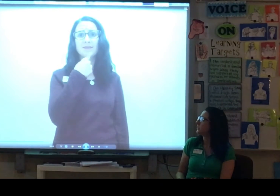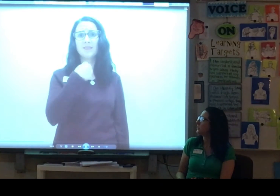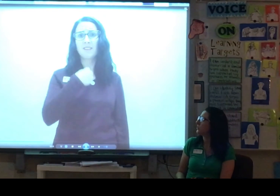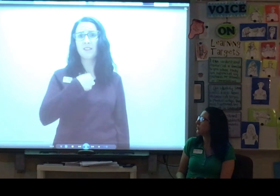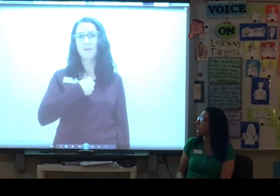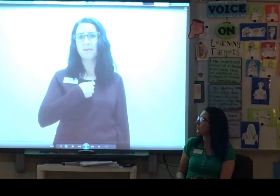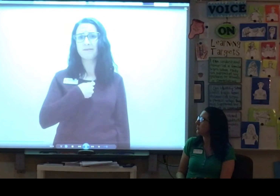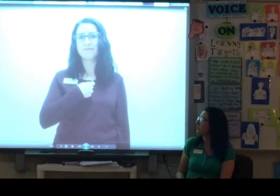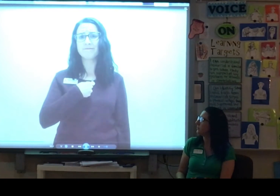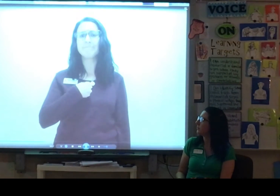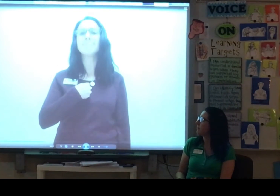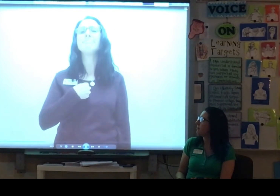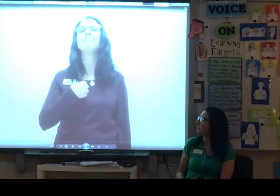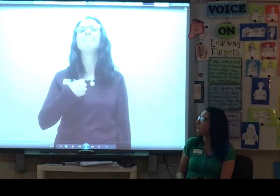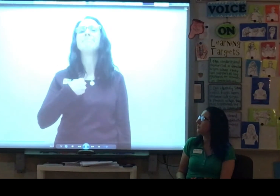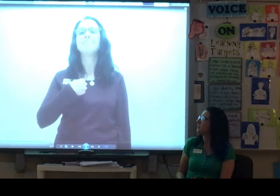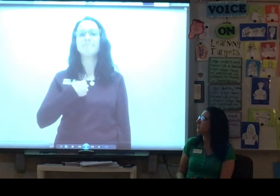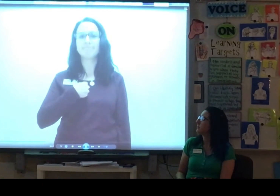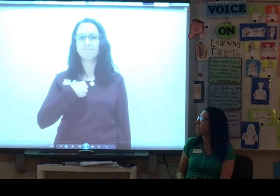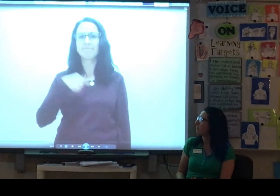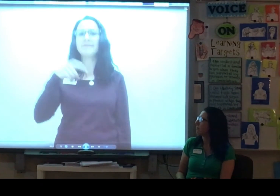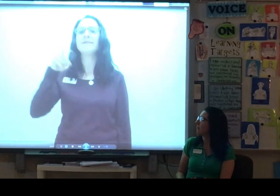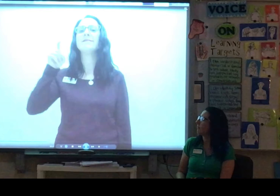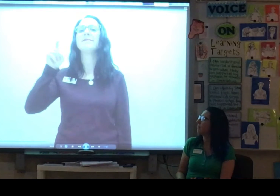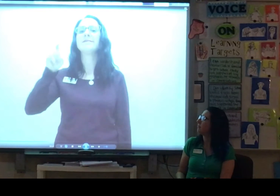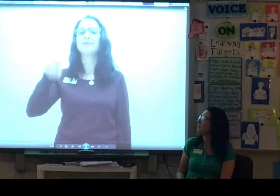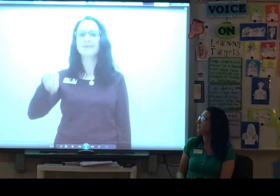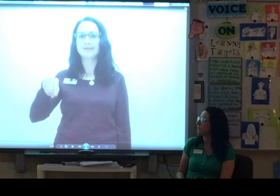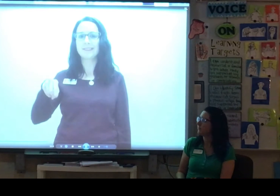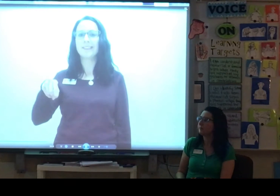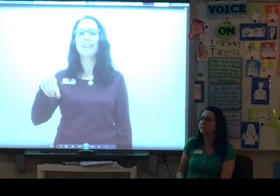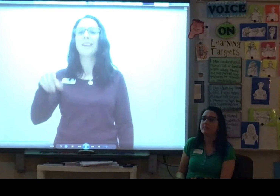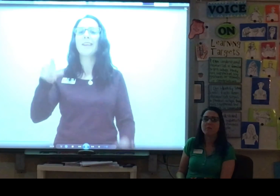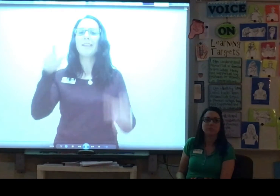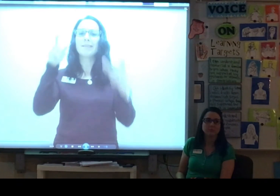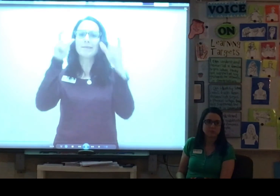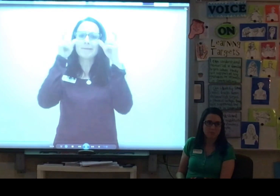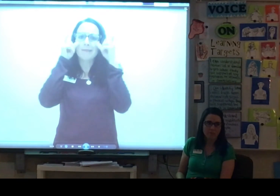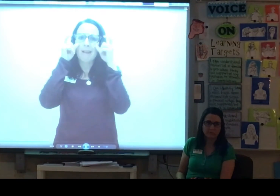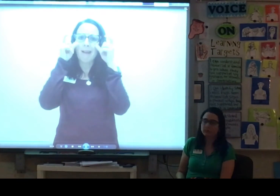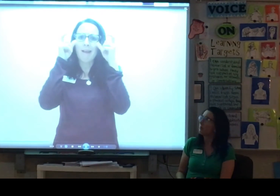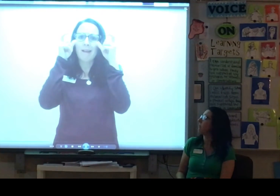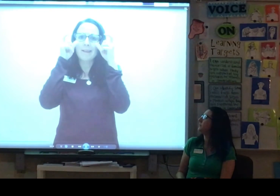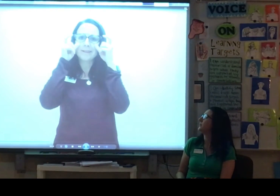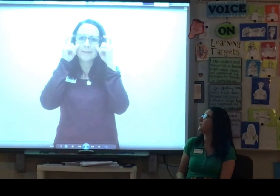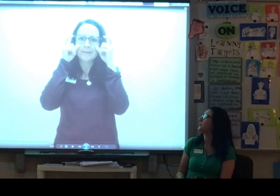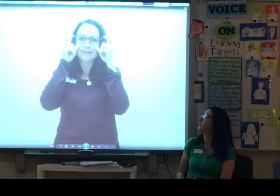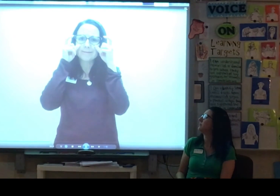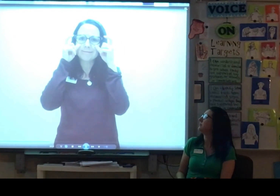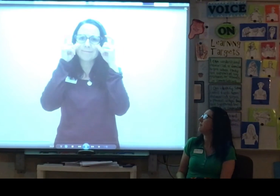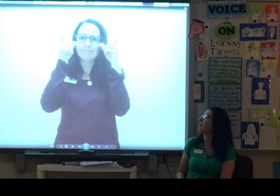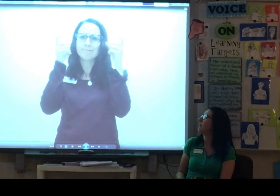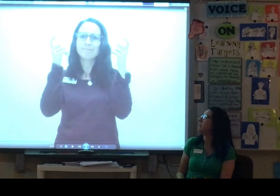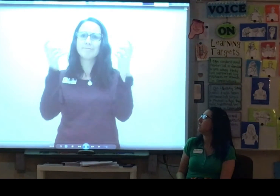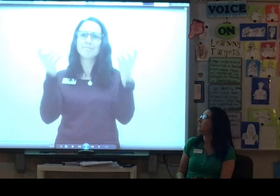She told me I need glasses.